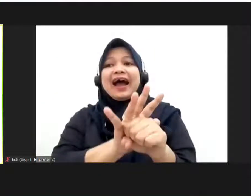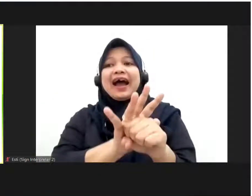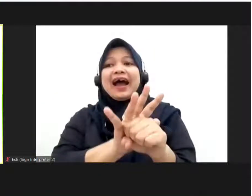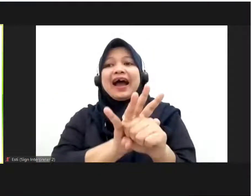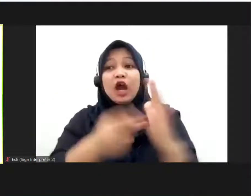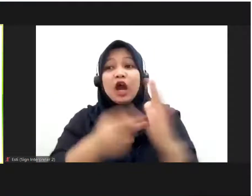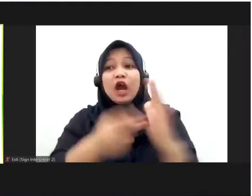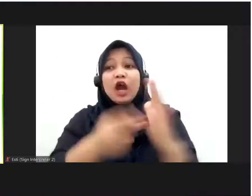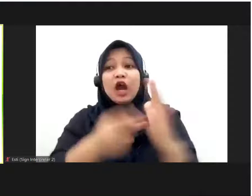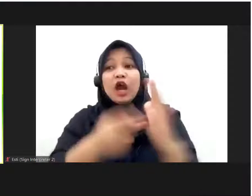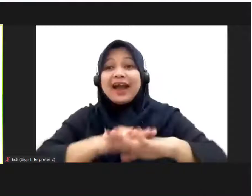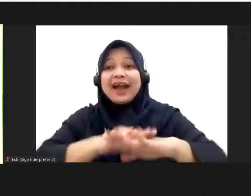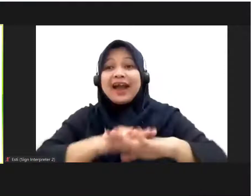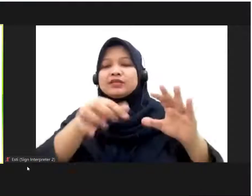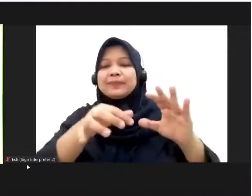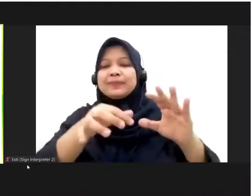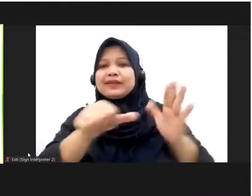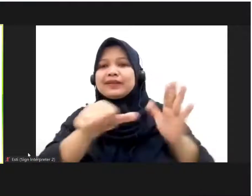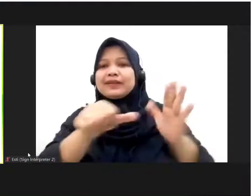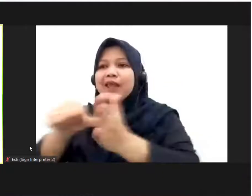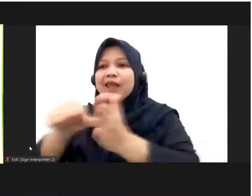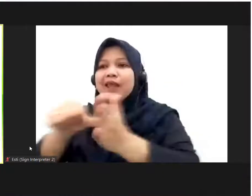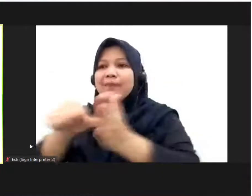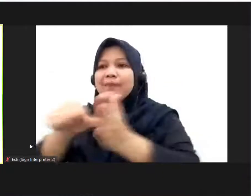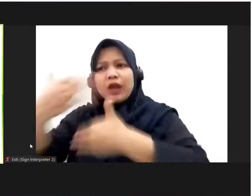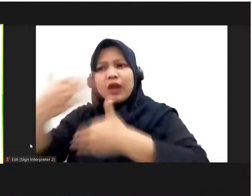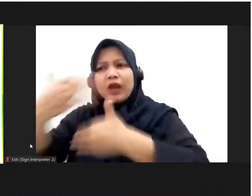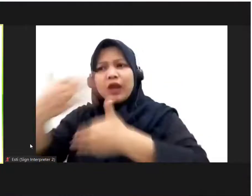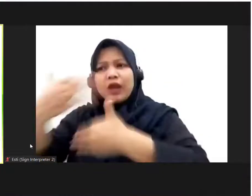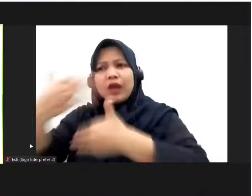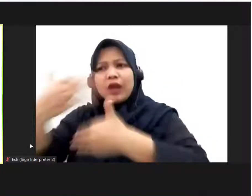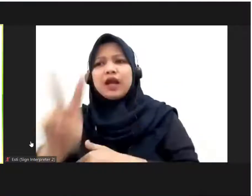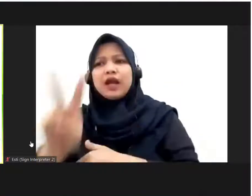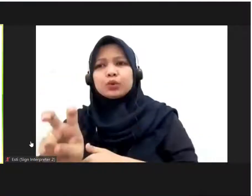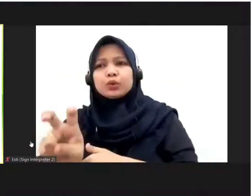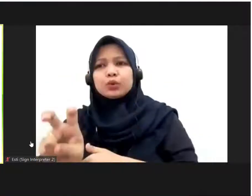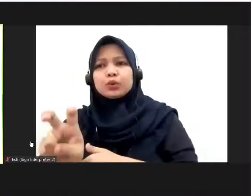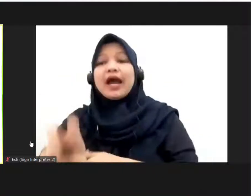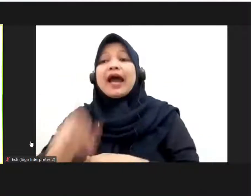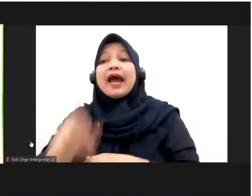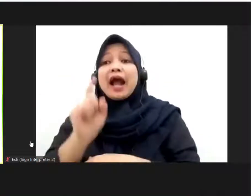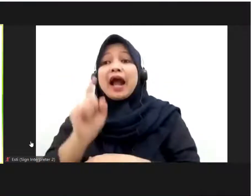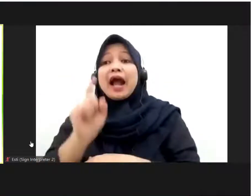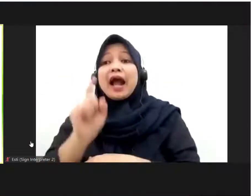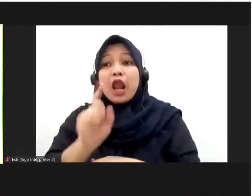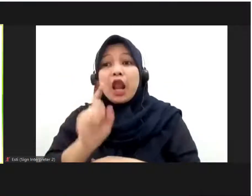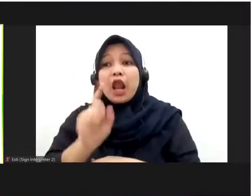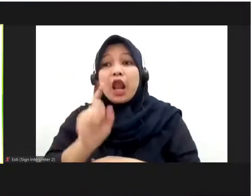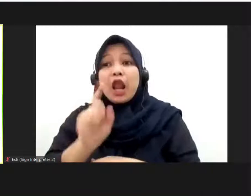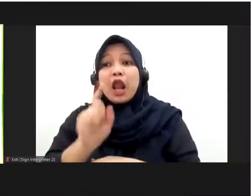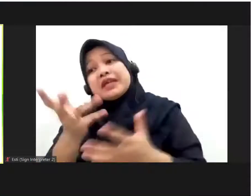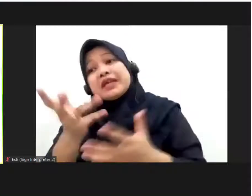in the community. So sometimes, no, if some families do not receive